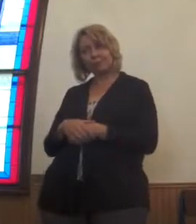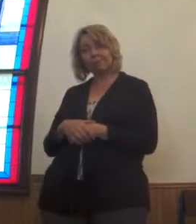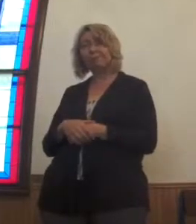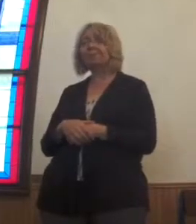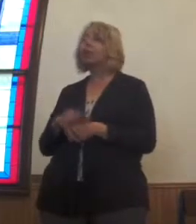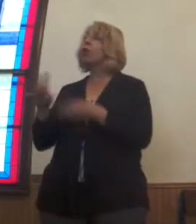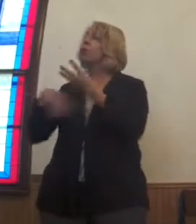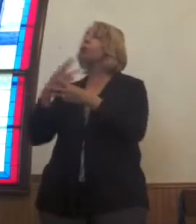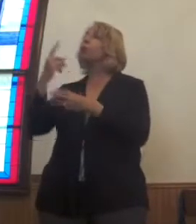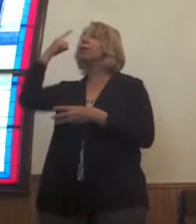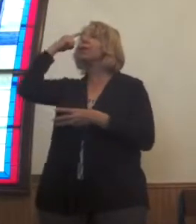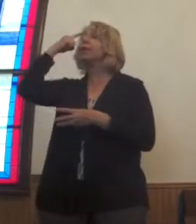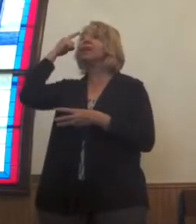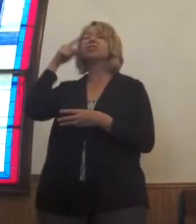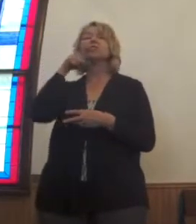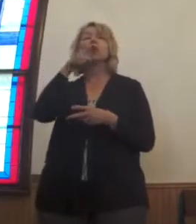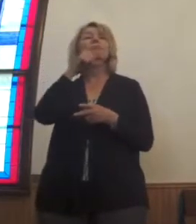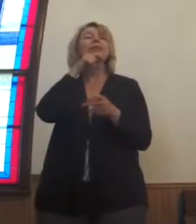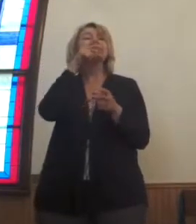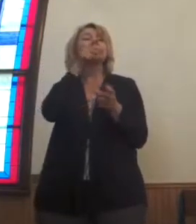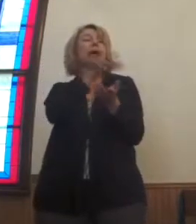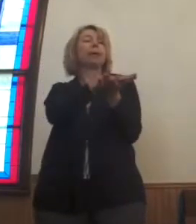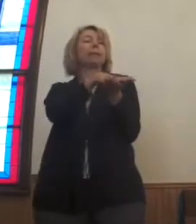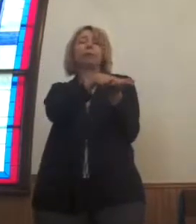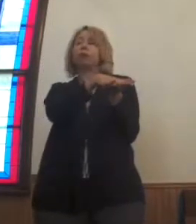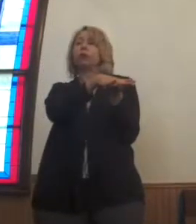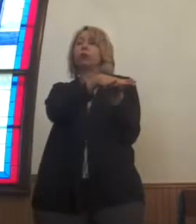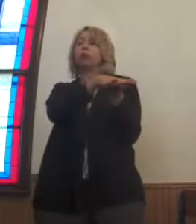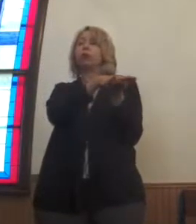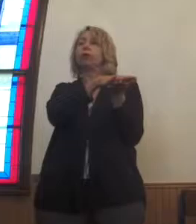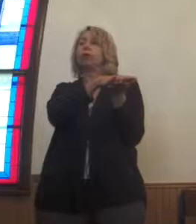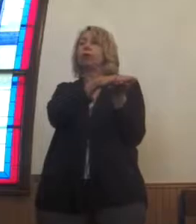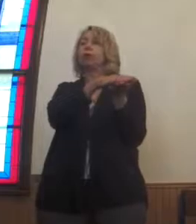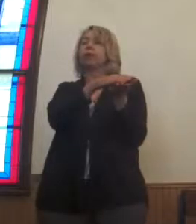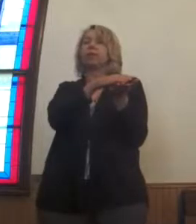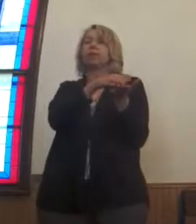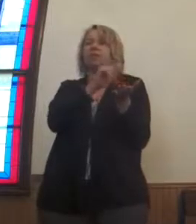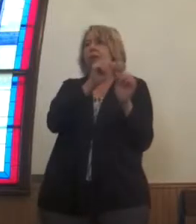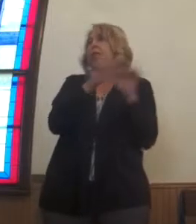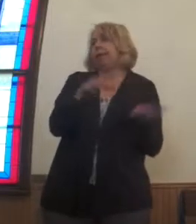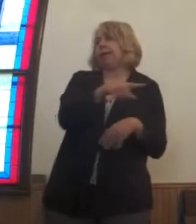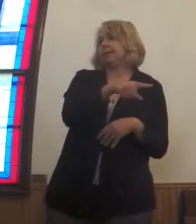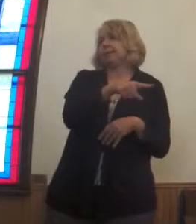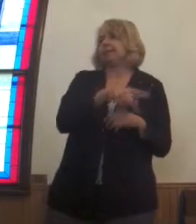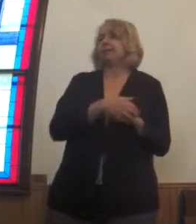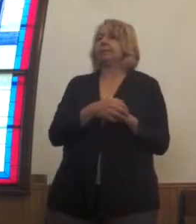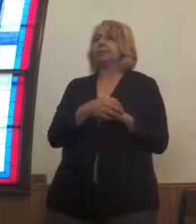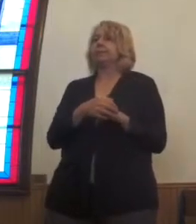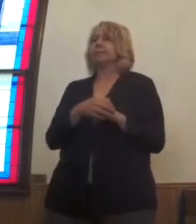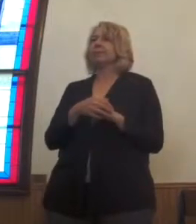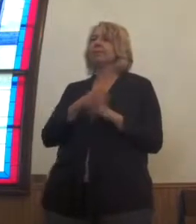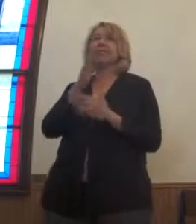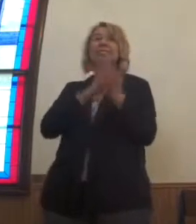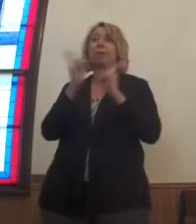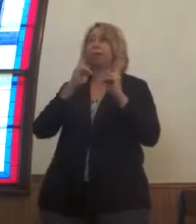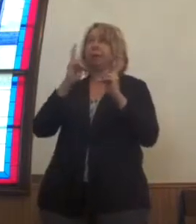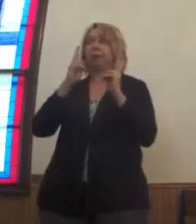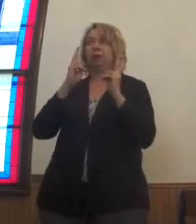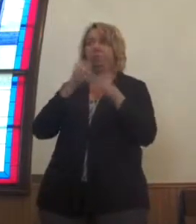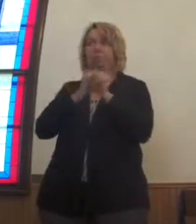the impure, not the pure. Blessed are the troublemakers, and we've got a few of those around